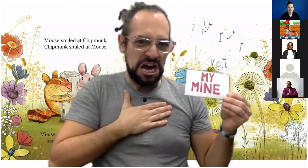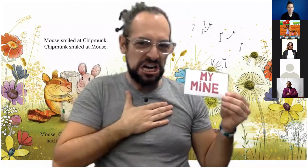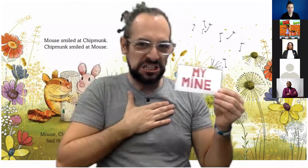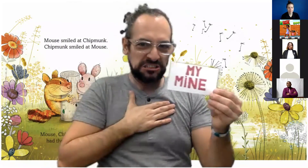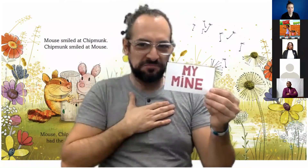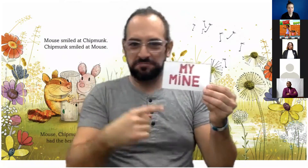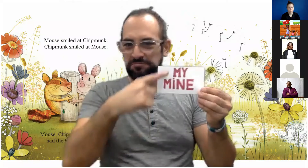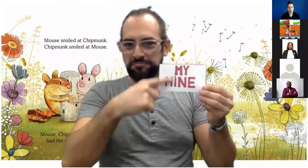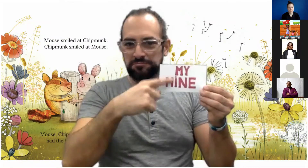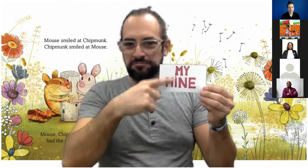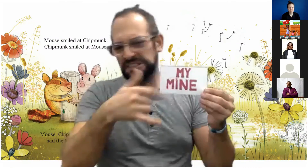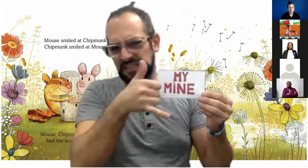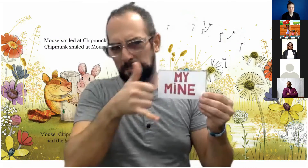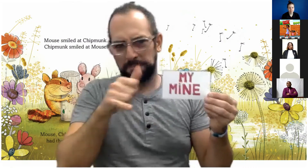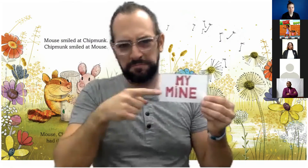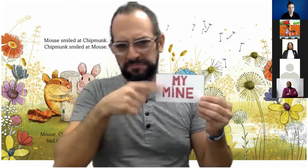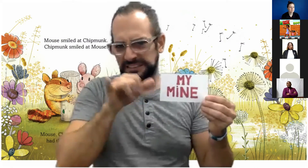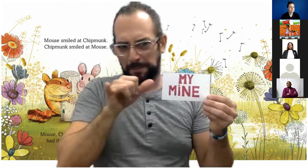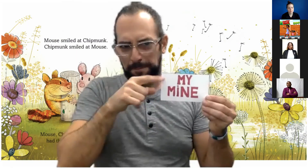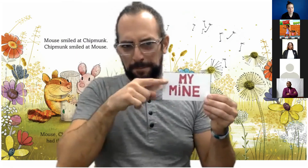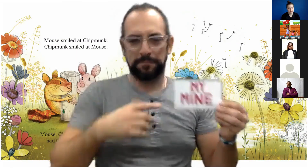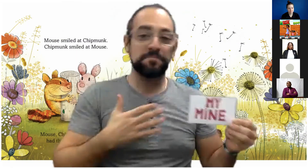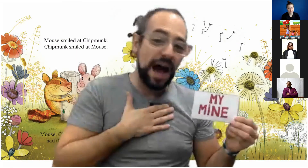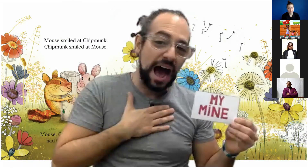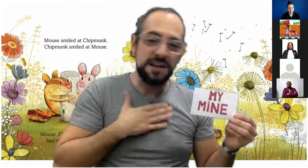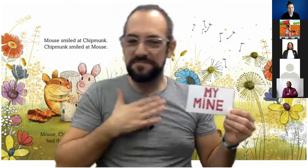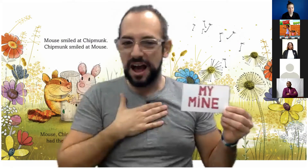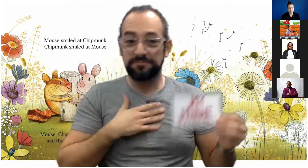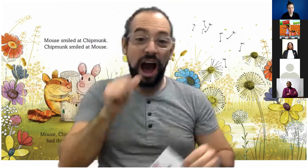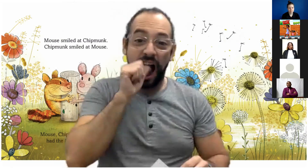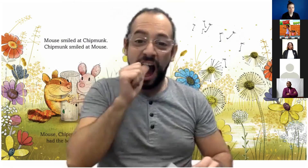My or mine, they're the same sign.